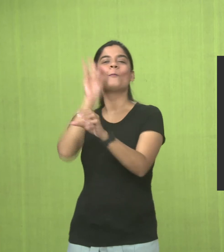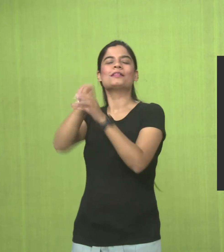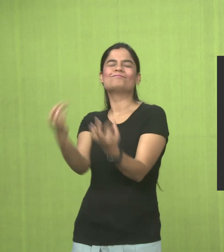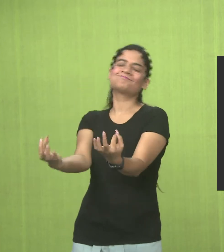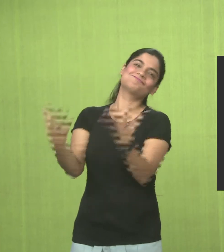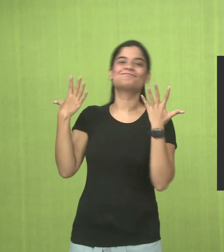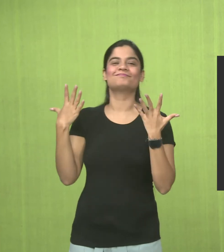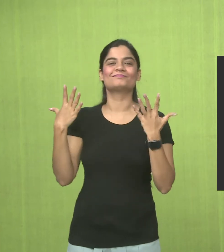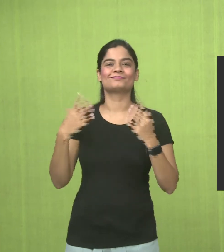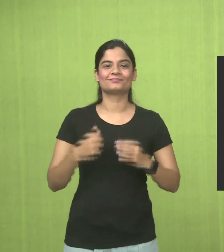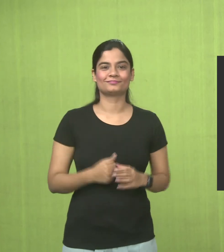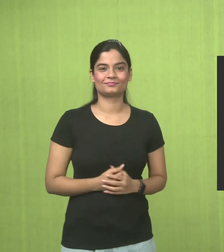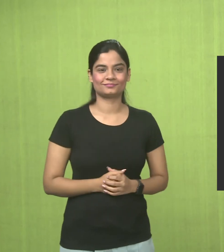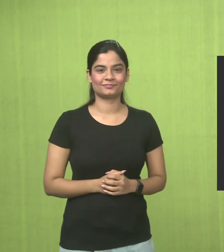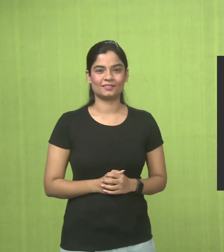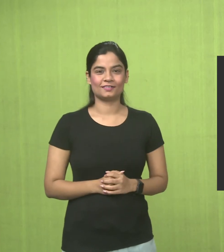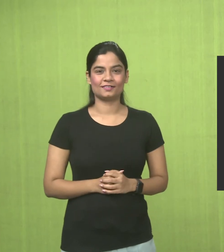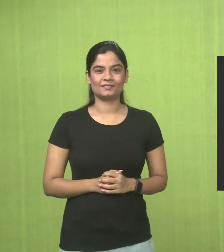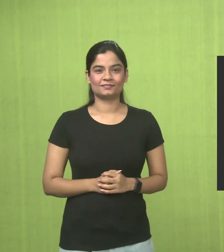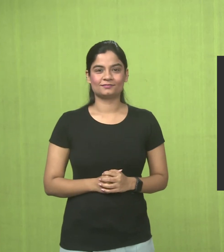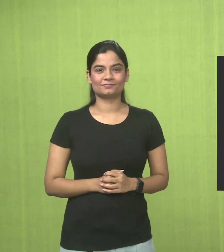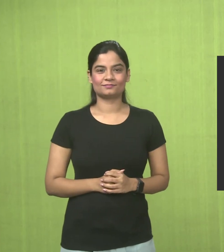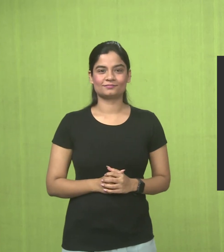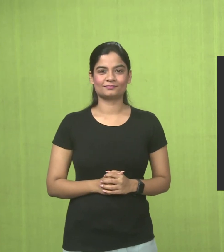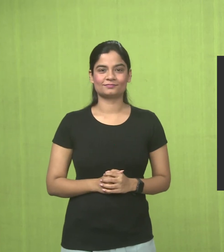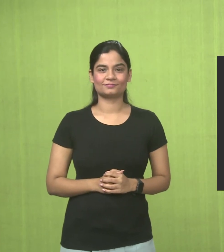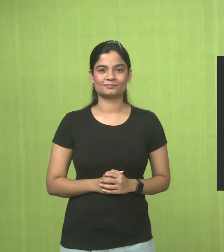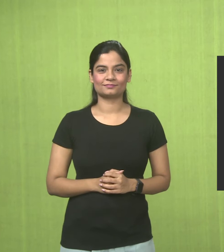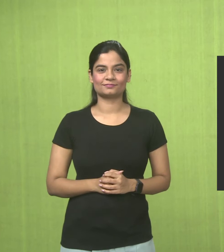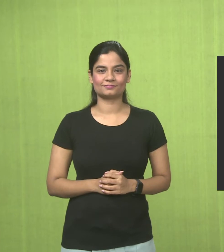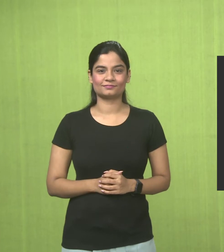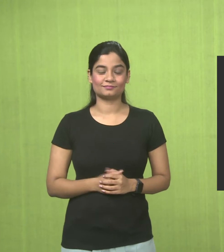home help you in setting up their own skills outside.